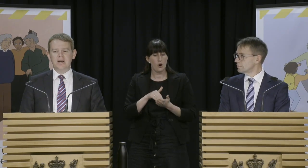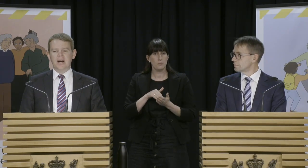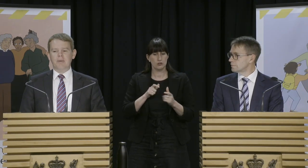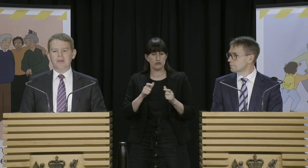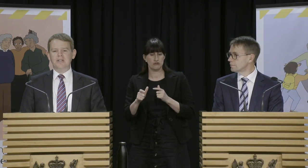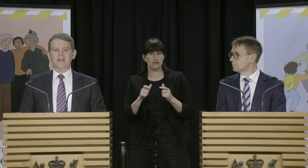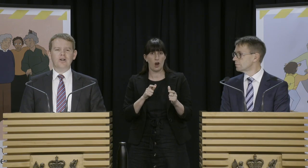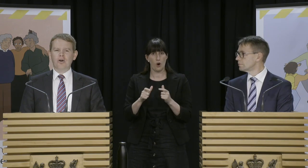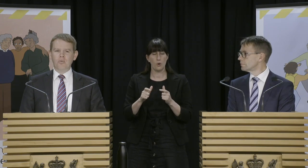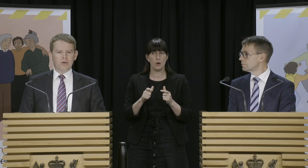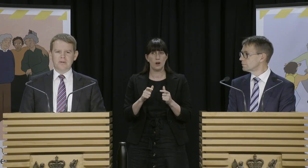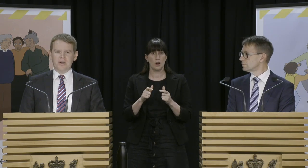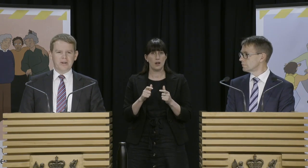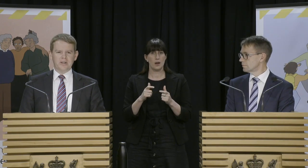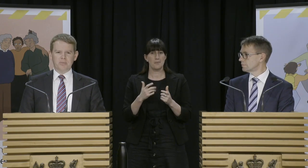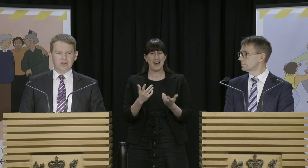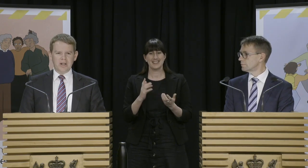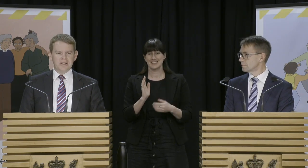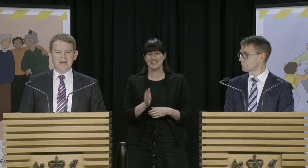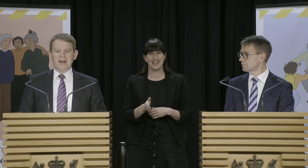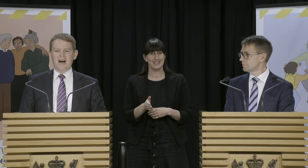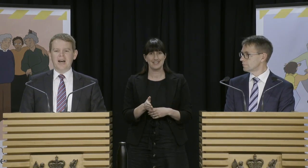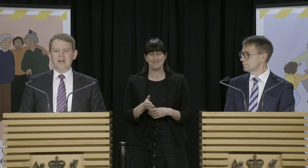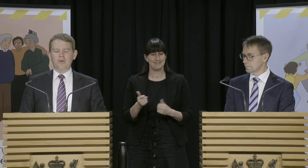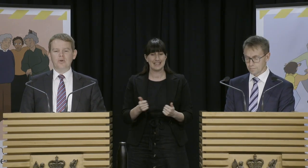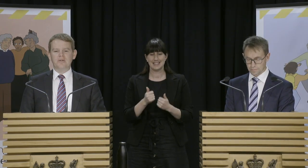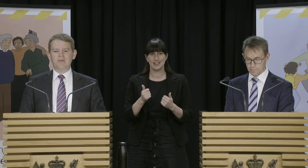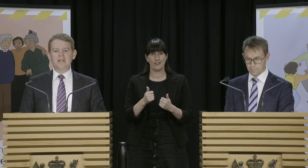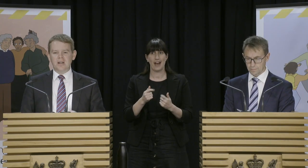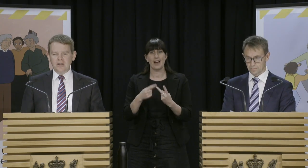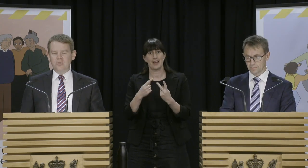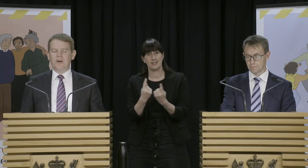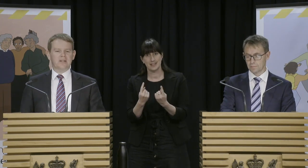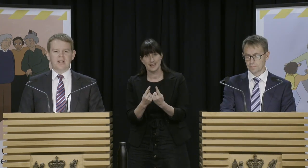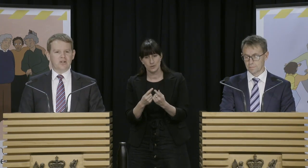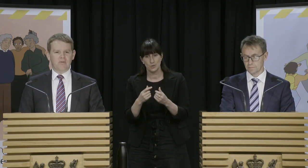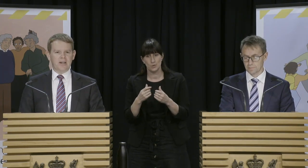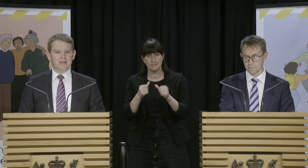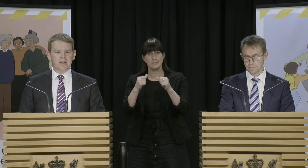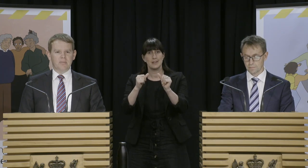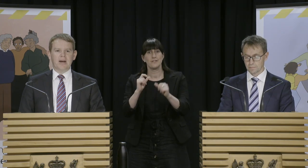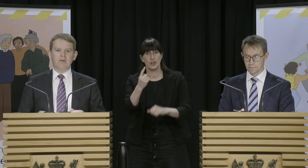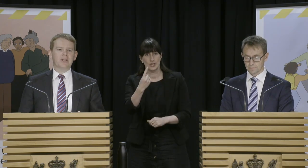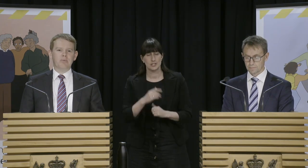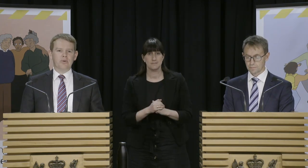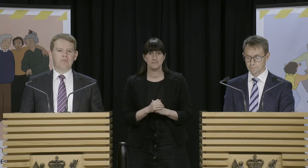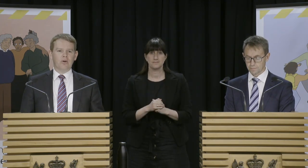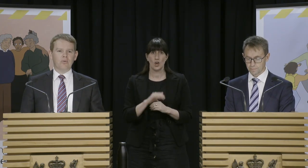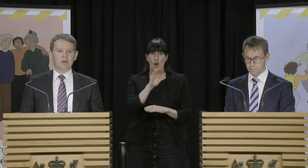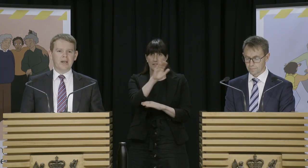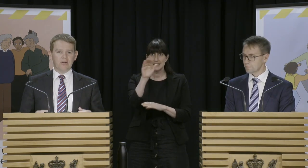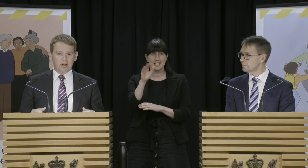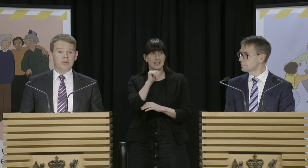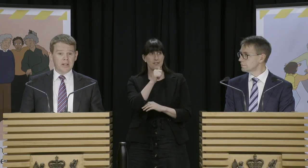community. But there's still a lot of water to flow under the bridge yet. And of course, international vaccination rates play a really important